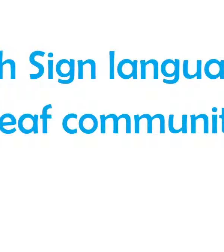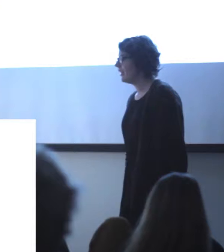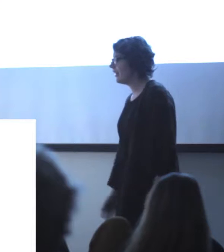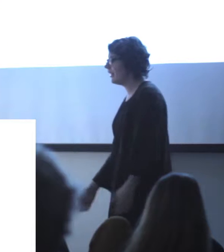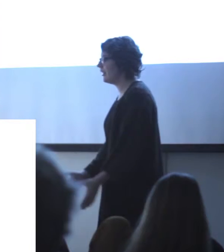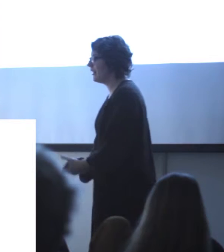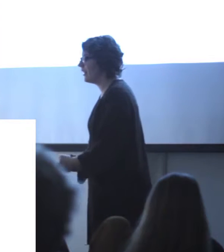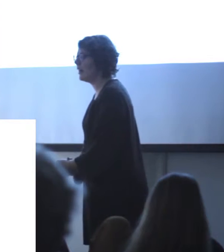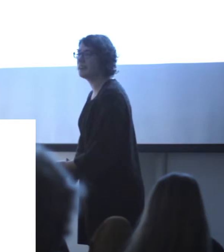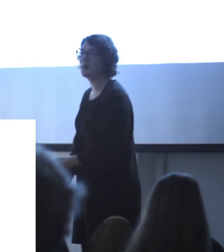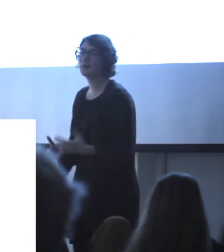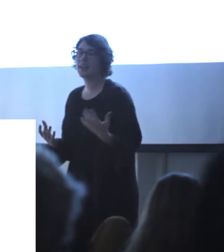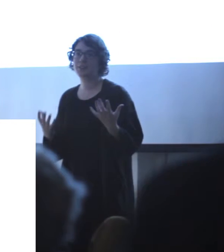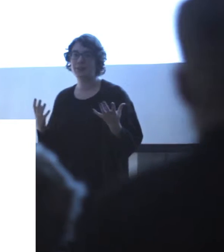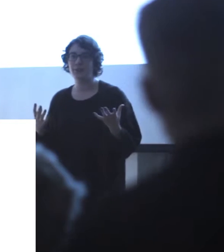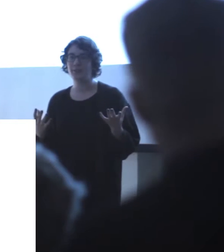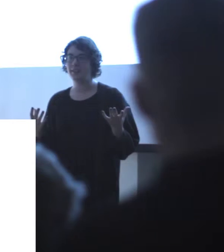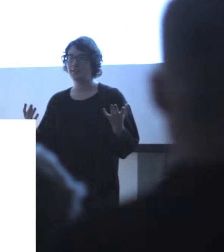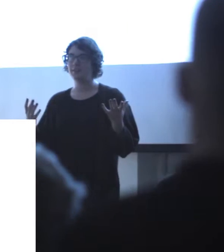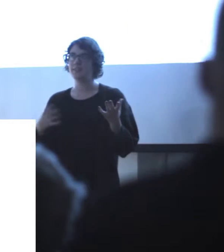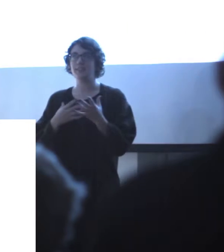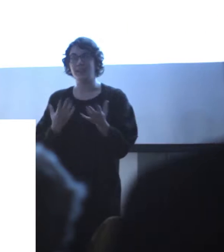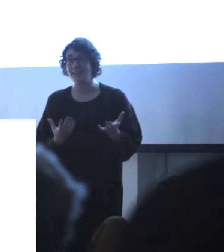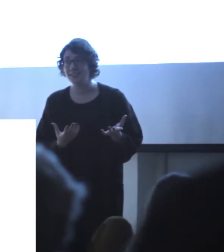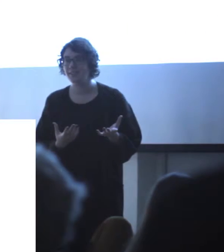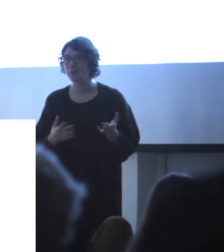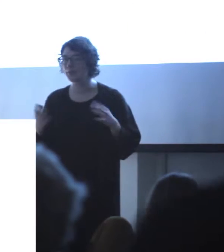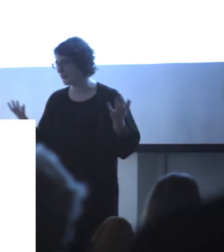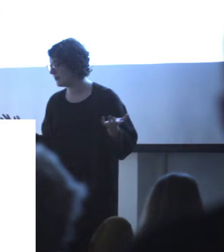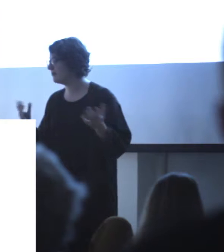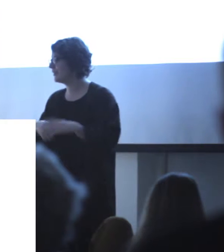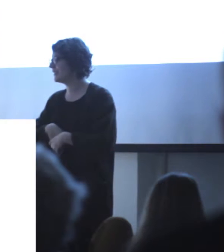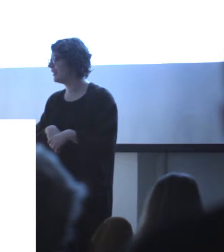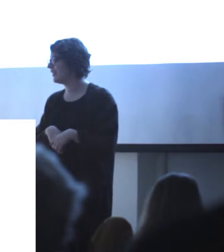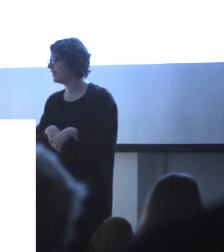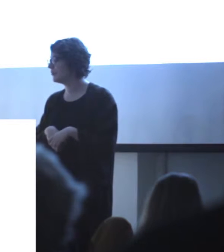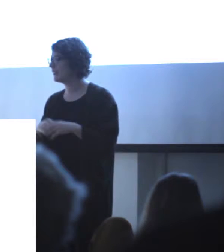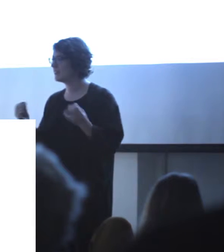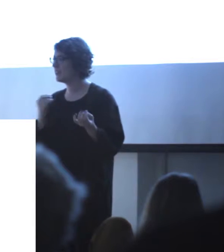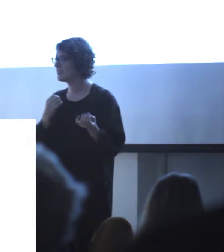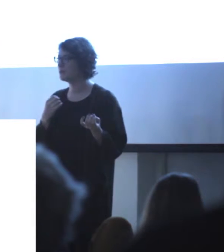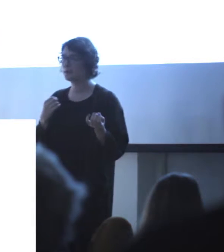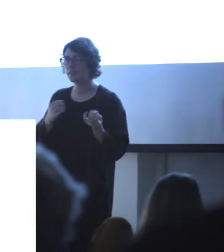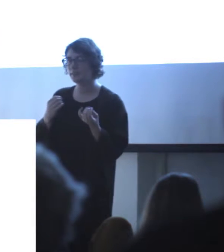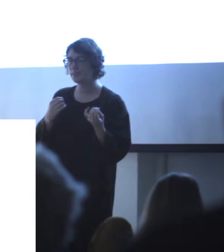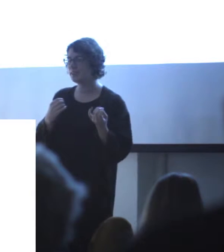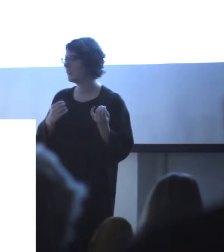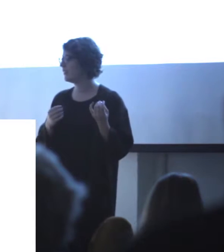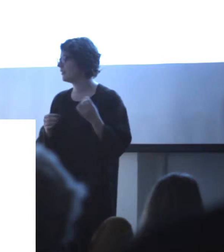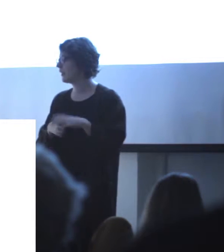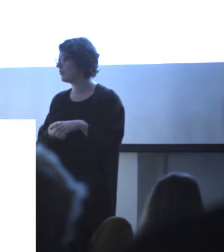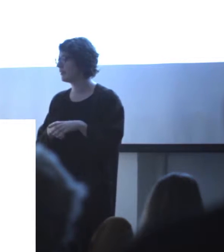community. And I won't actually learn you any signs, won't learn them, but you might answer some